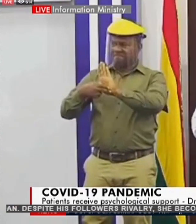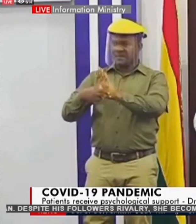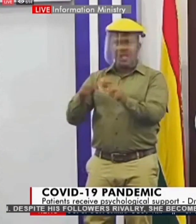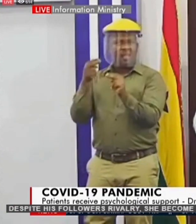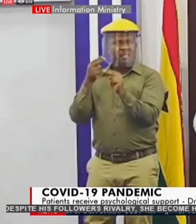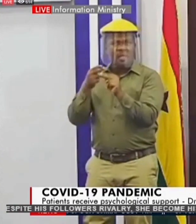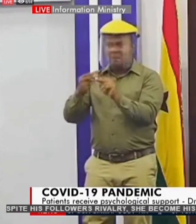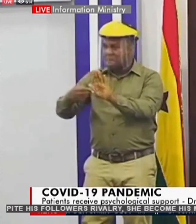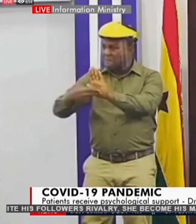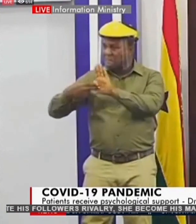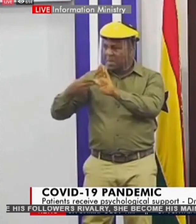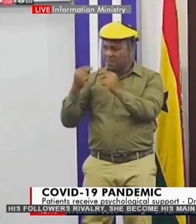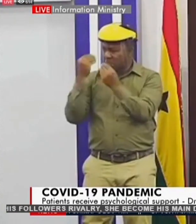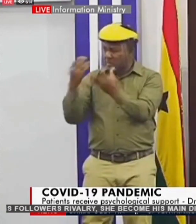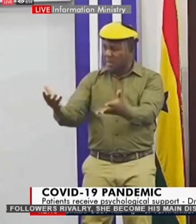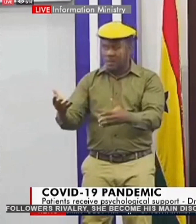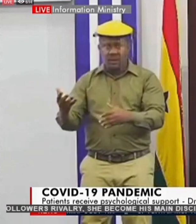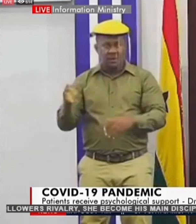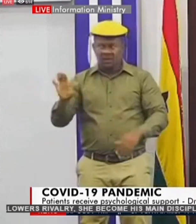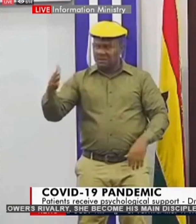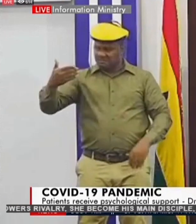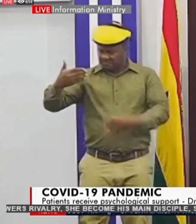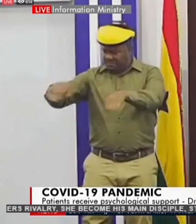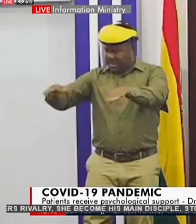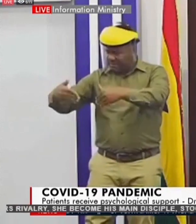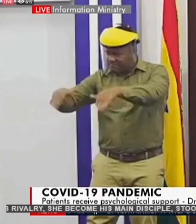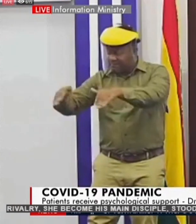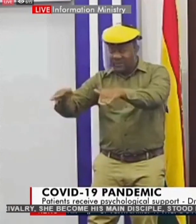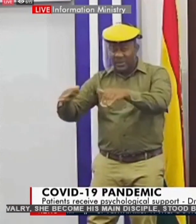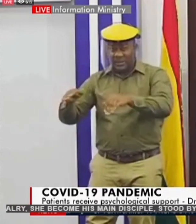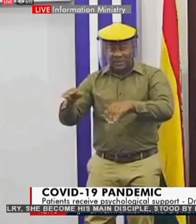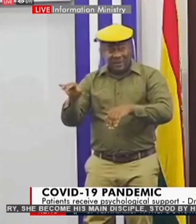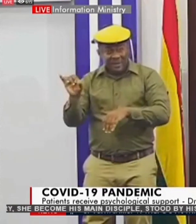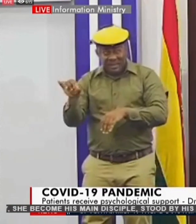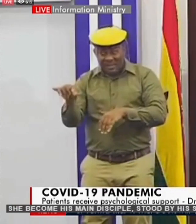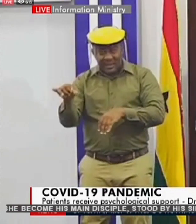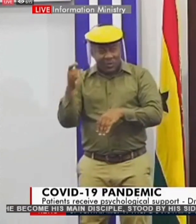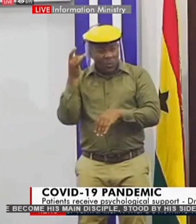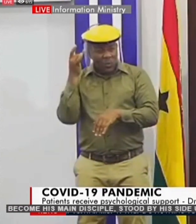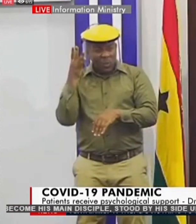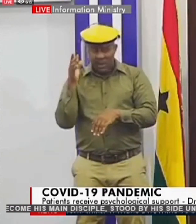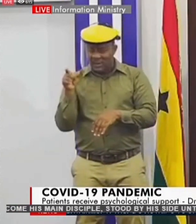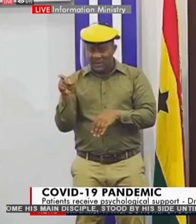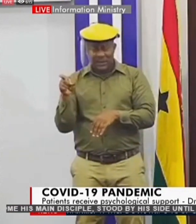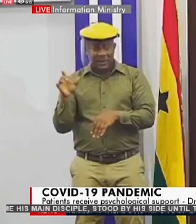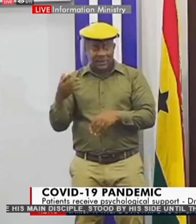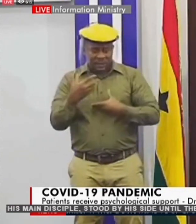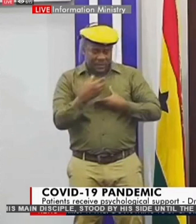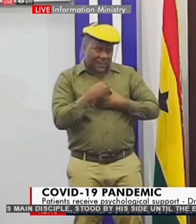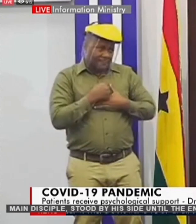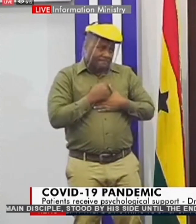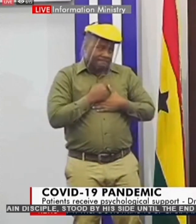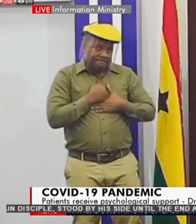their names, run away from them. That has the potential to emotionally affect the